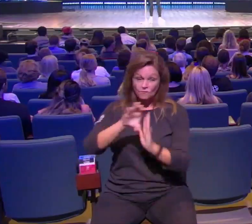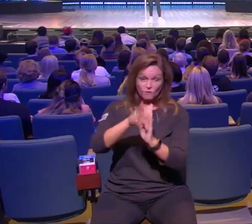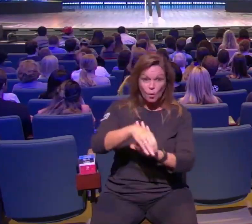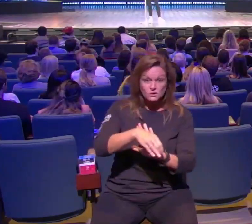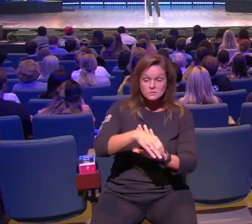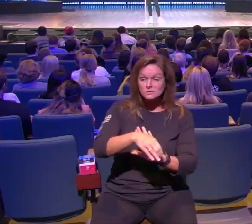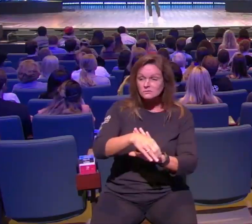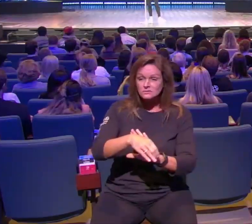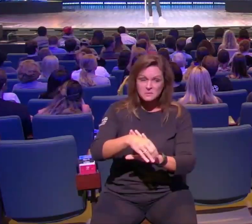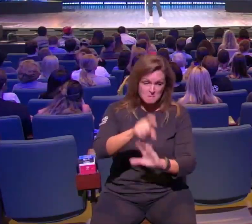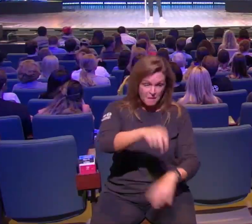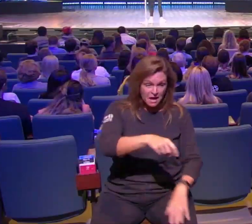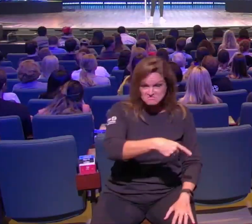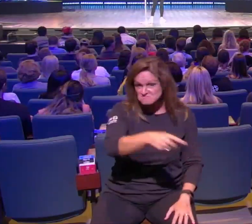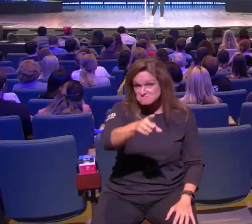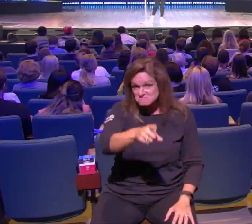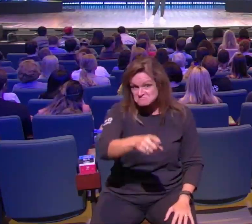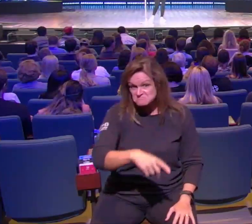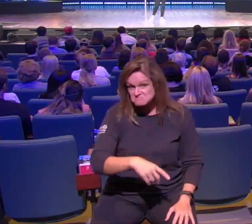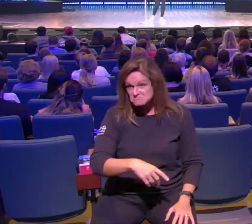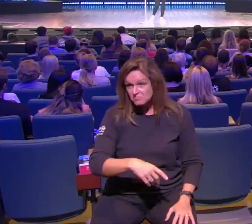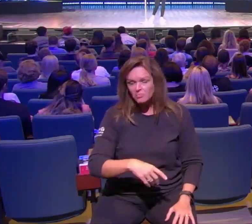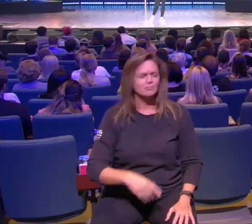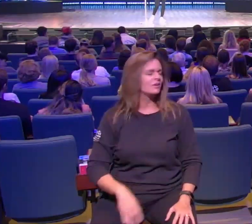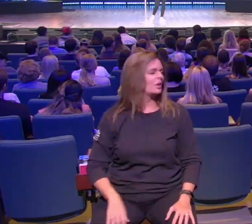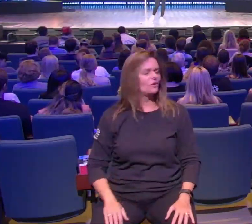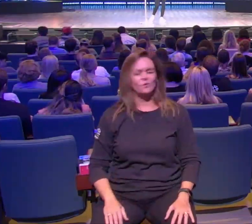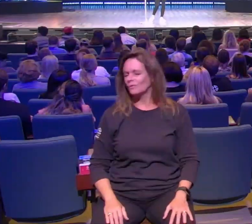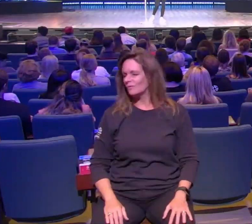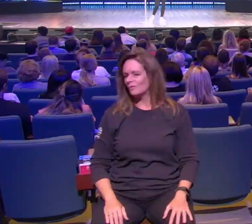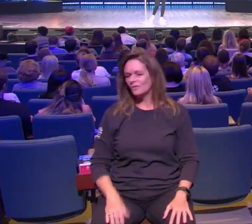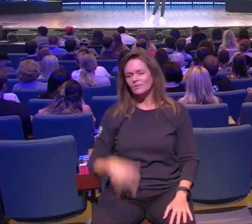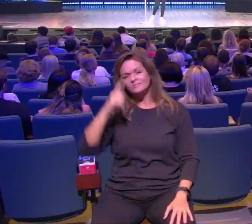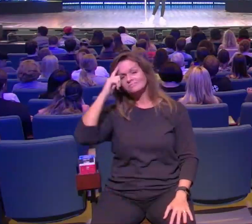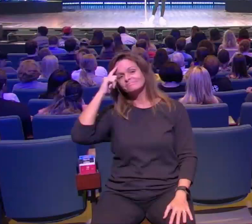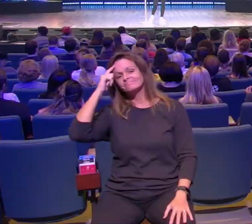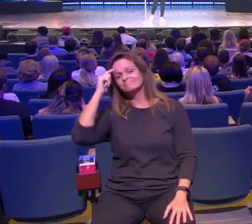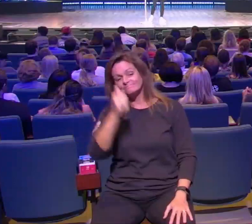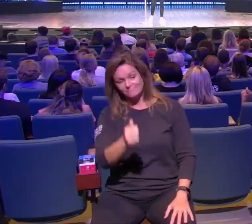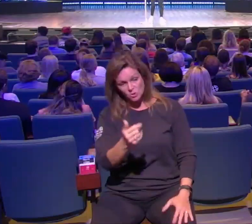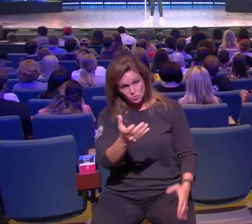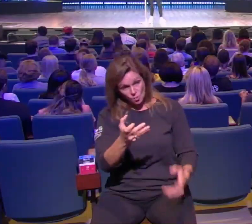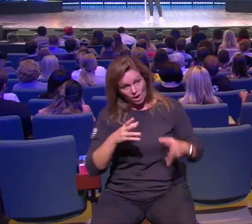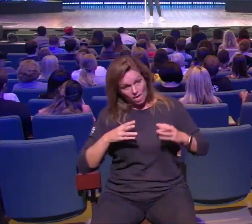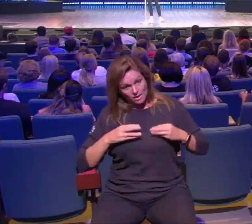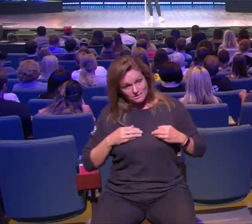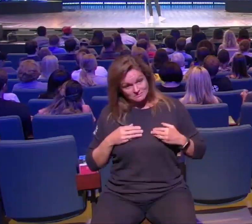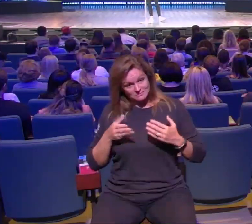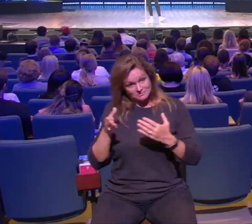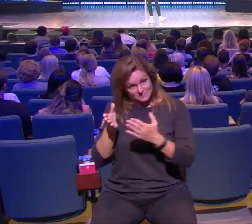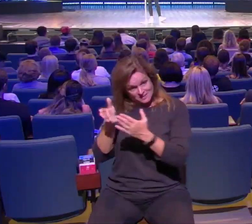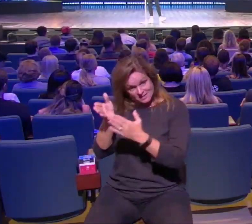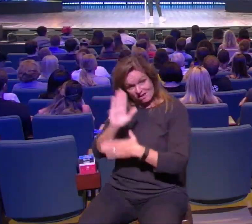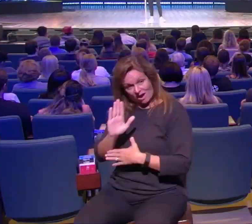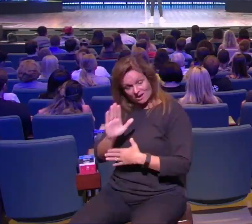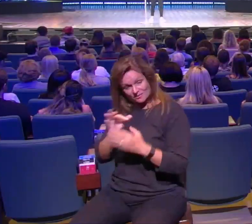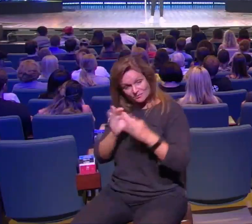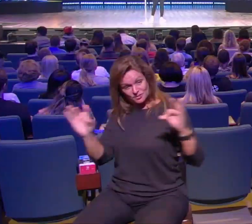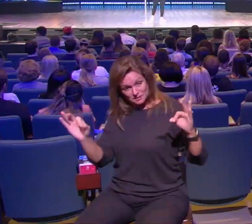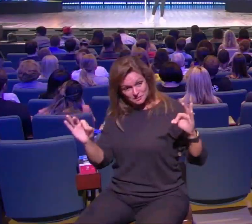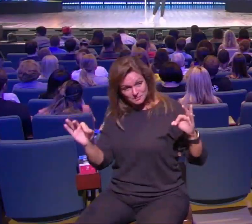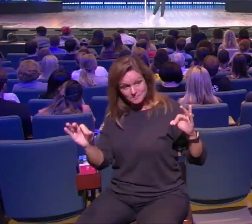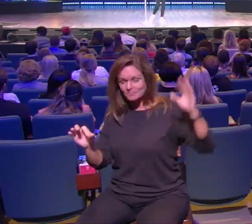you make this moment count? Will you raise your hand and say, God, count me